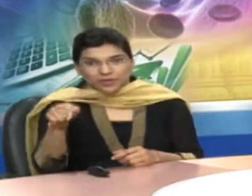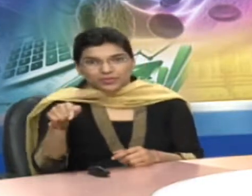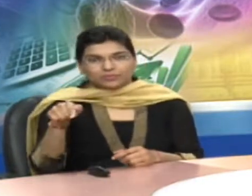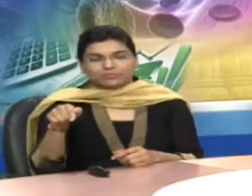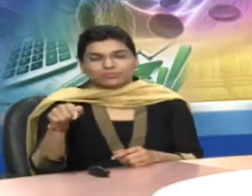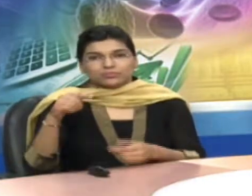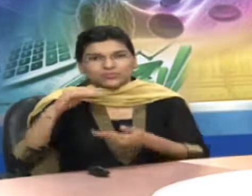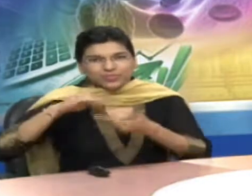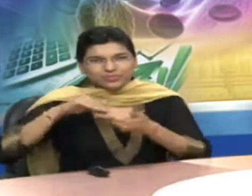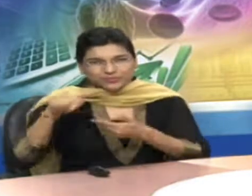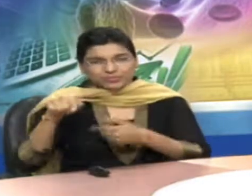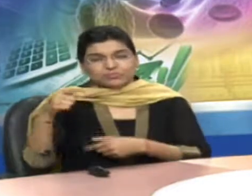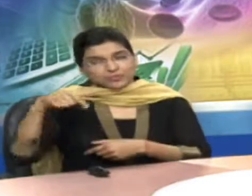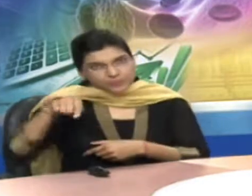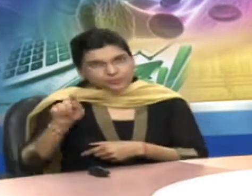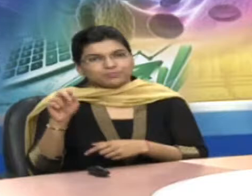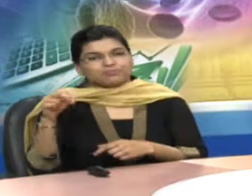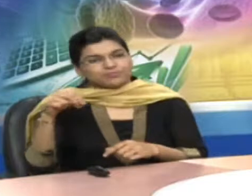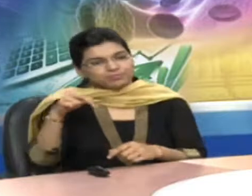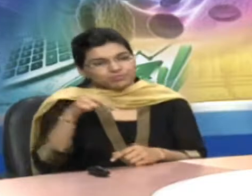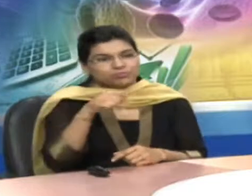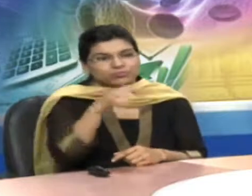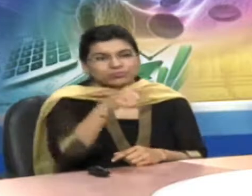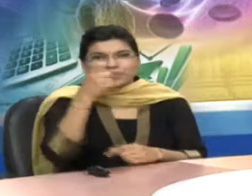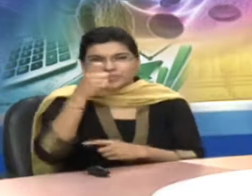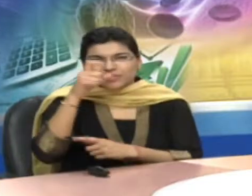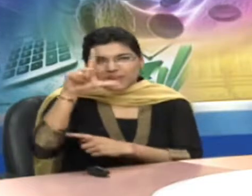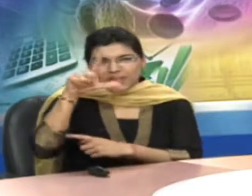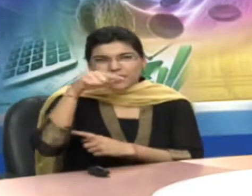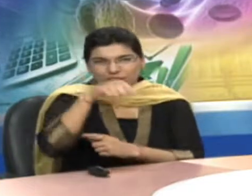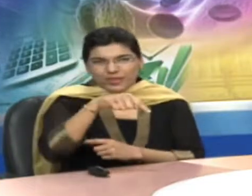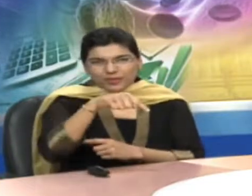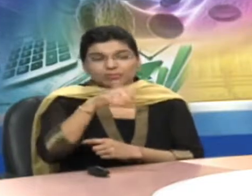and the old man and his wife,